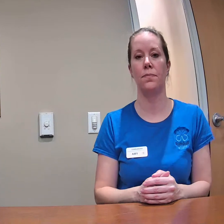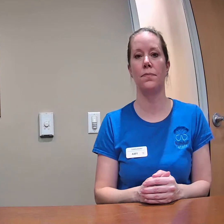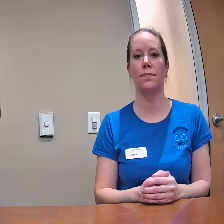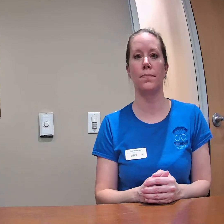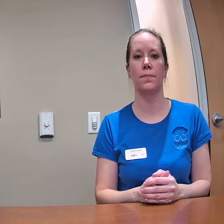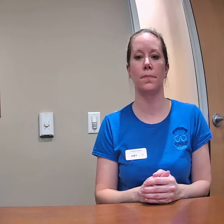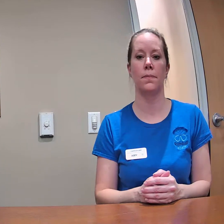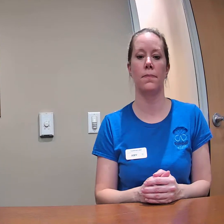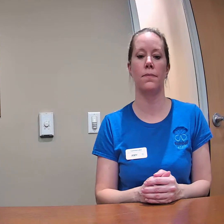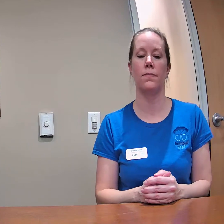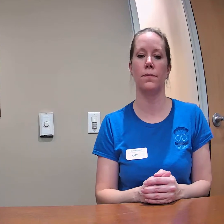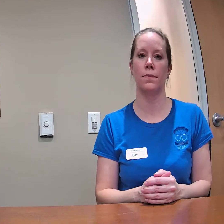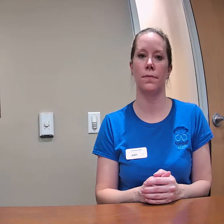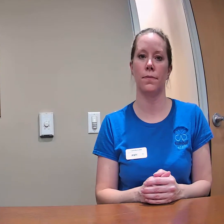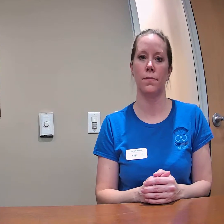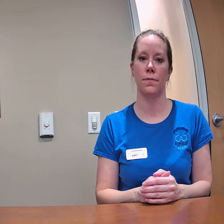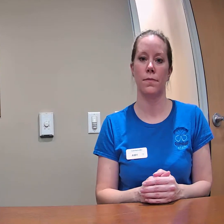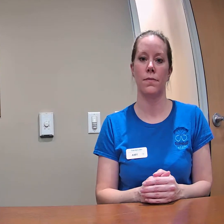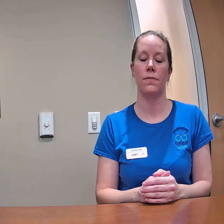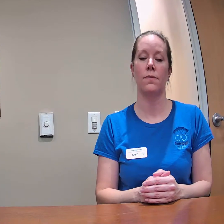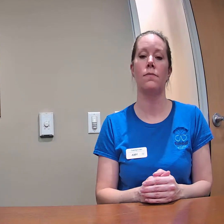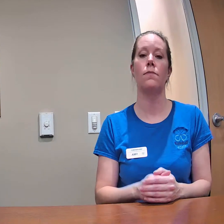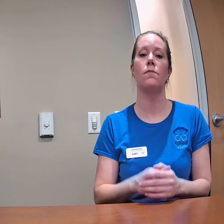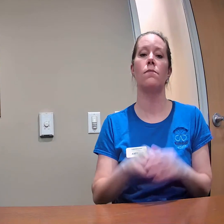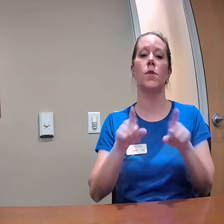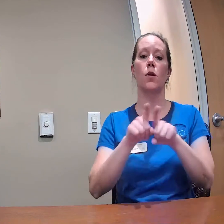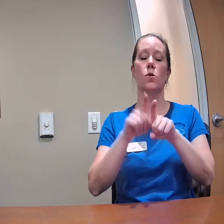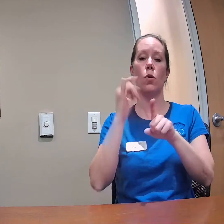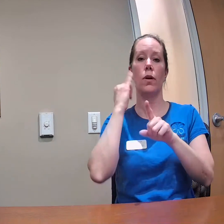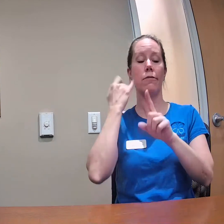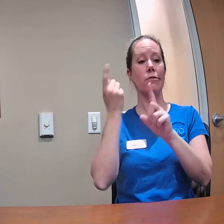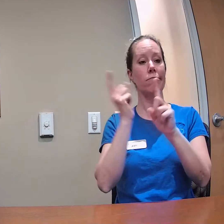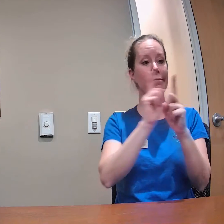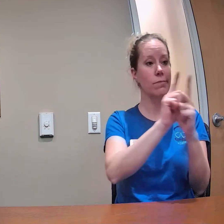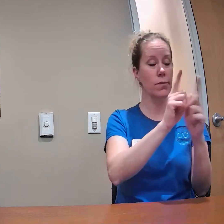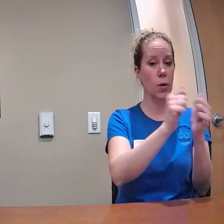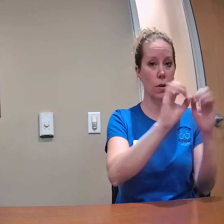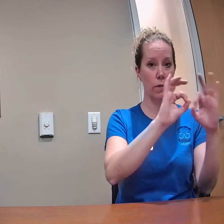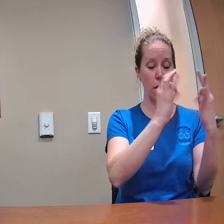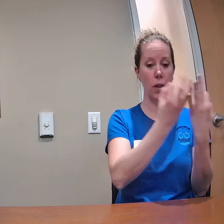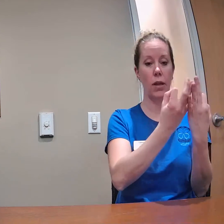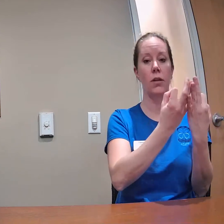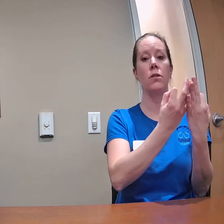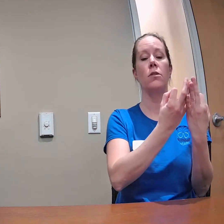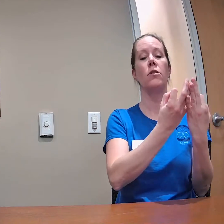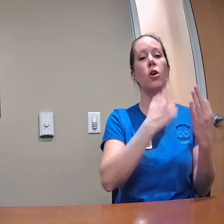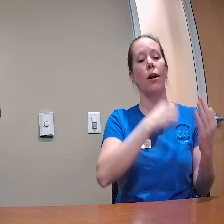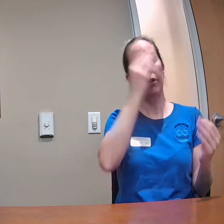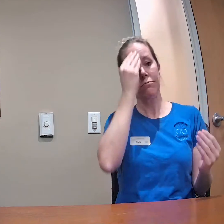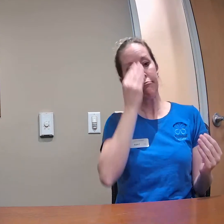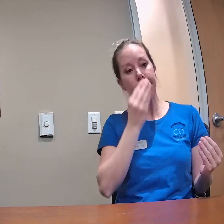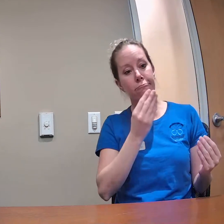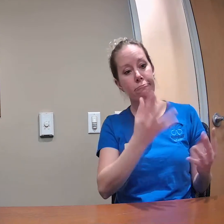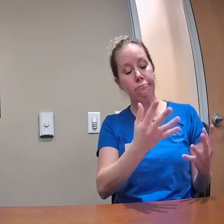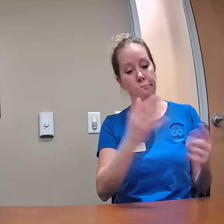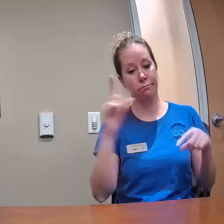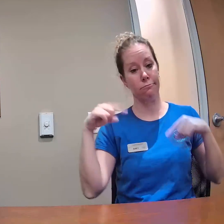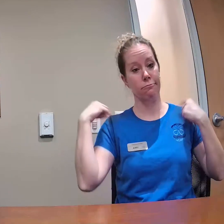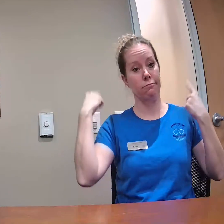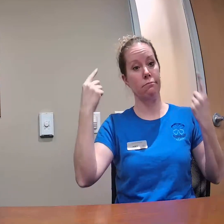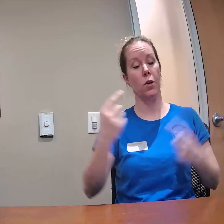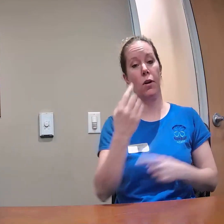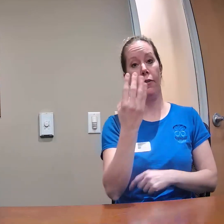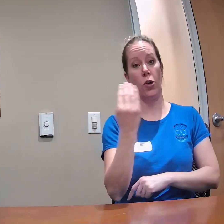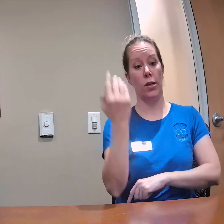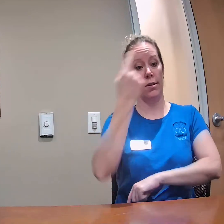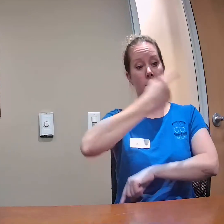Another thing that the caregiver, if they're coming in, they must verbally attest to the home staff that in the last 14